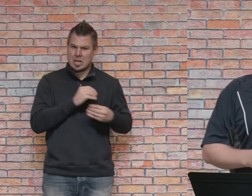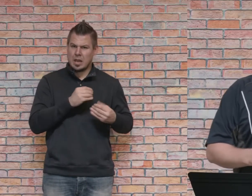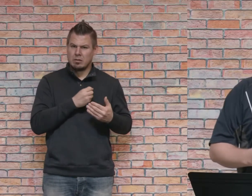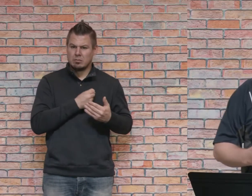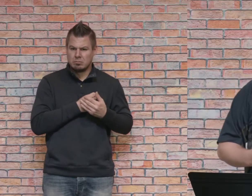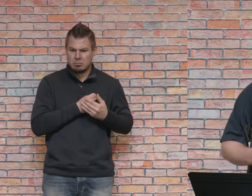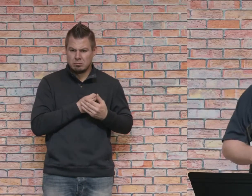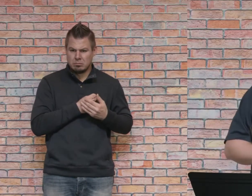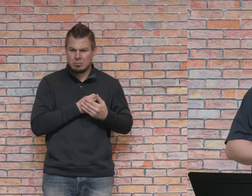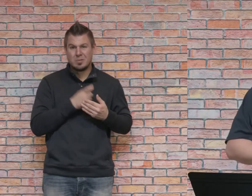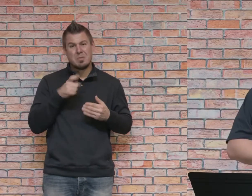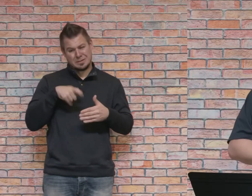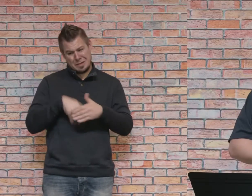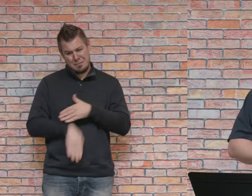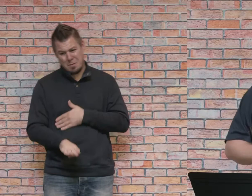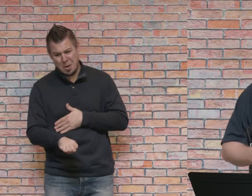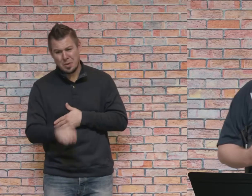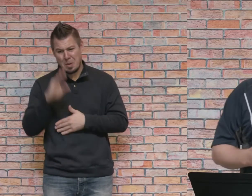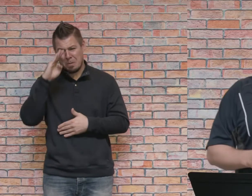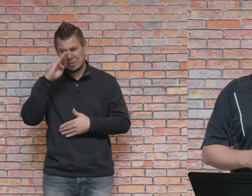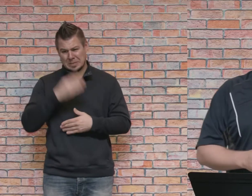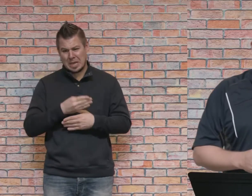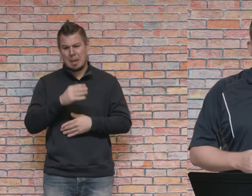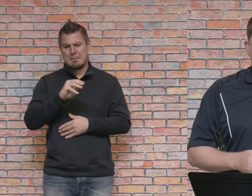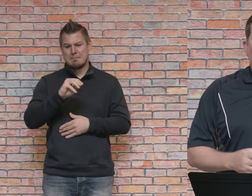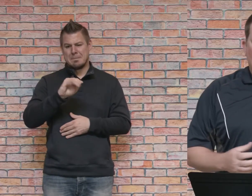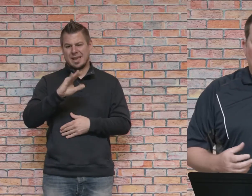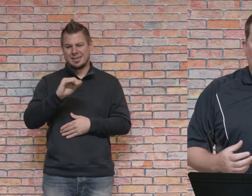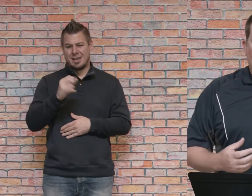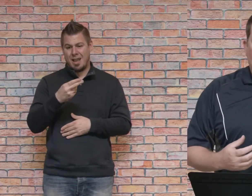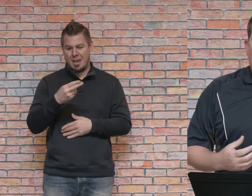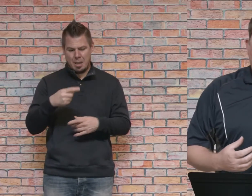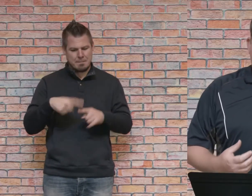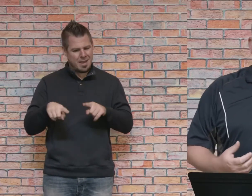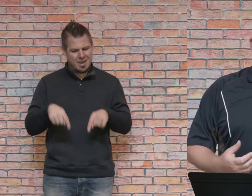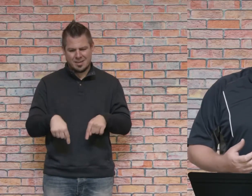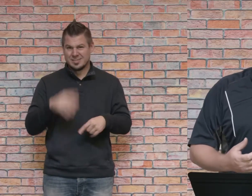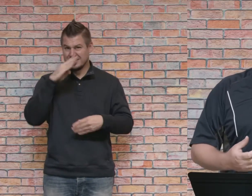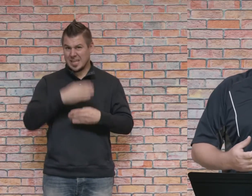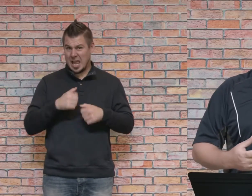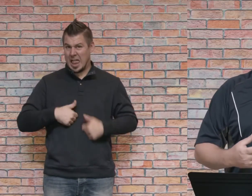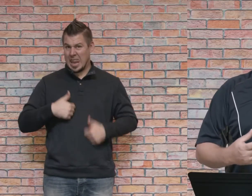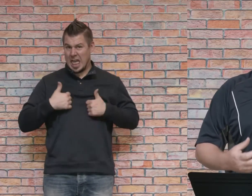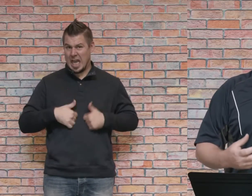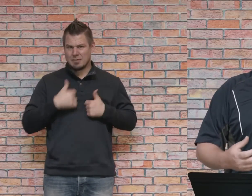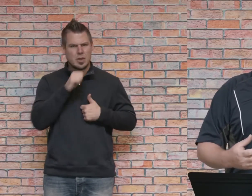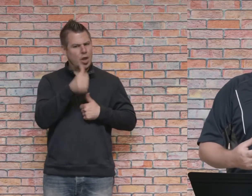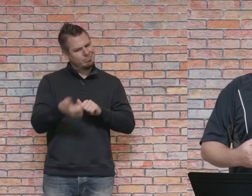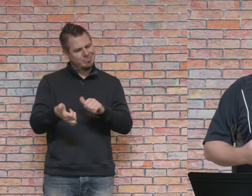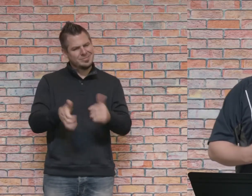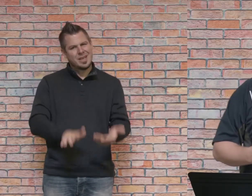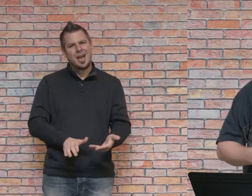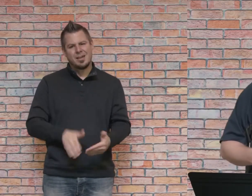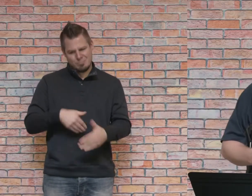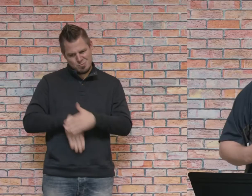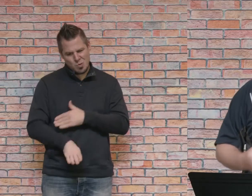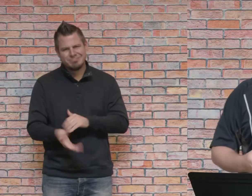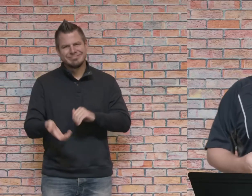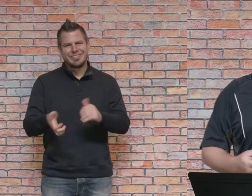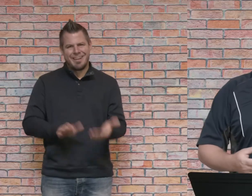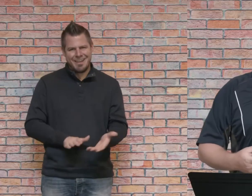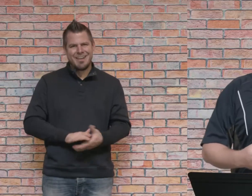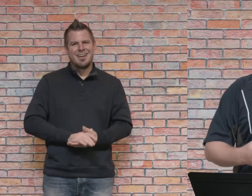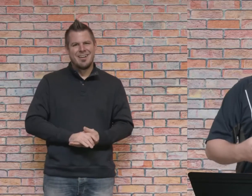give birth to Micah, and he wasn't alive. And that was man, you talk about a jagged stone, you talk about a